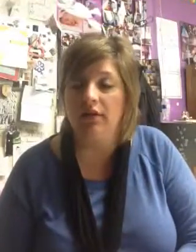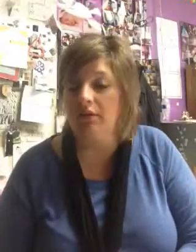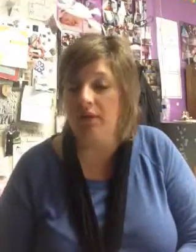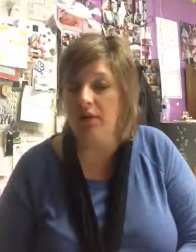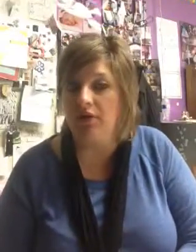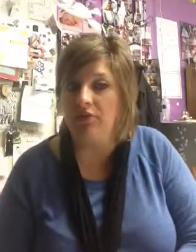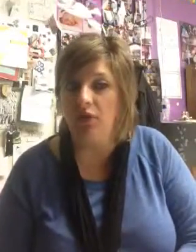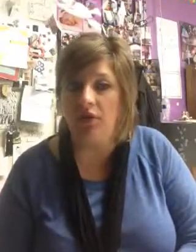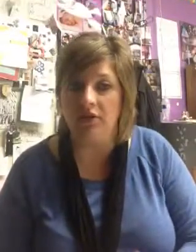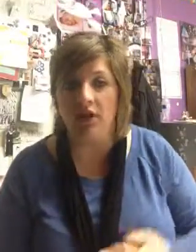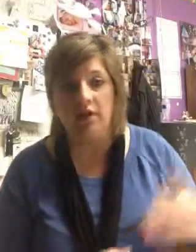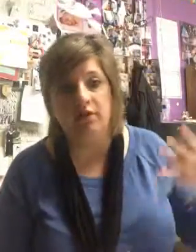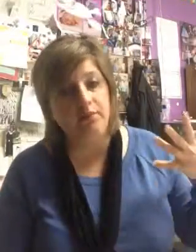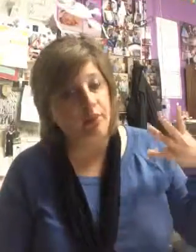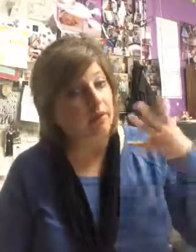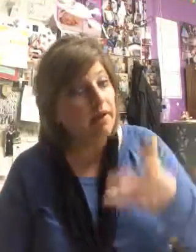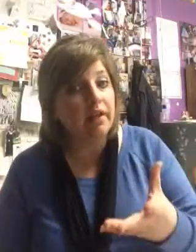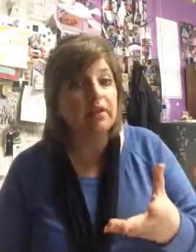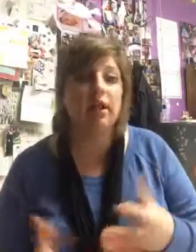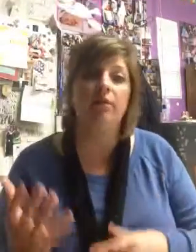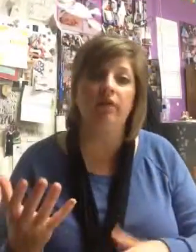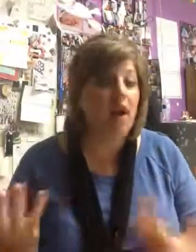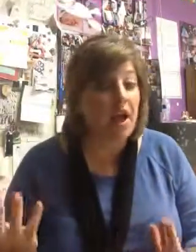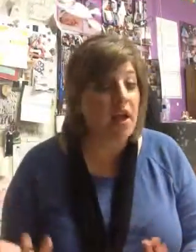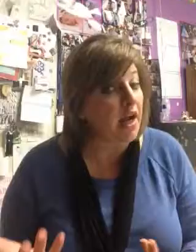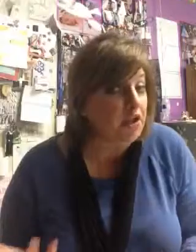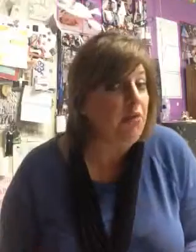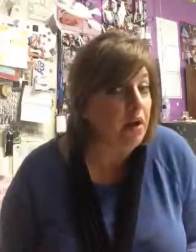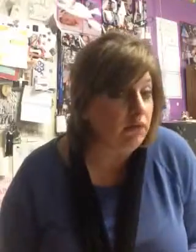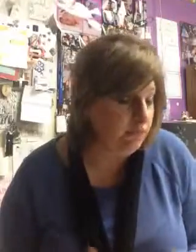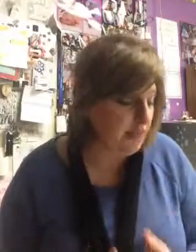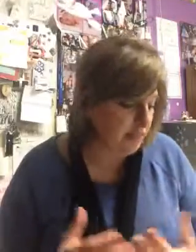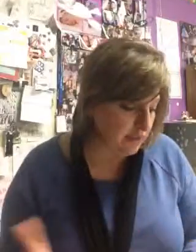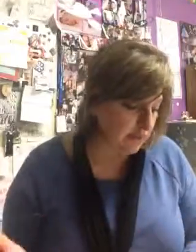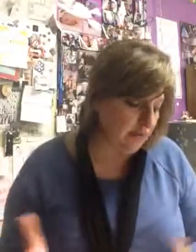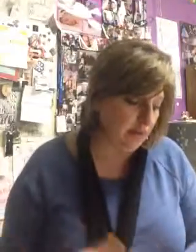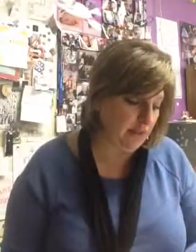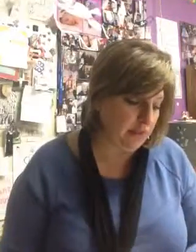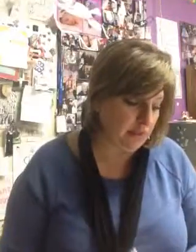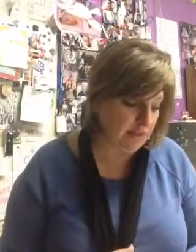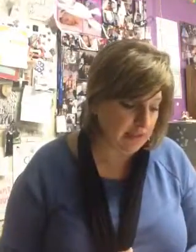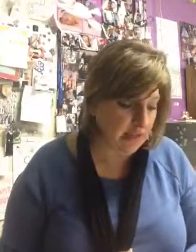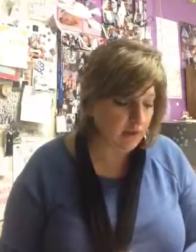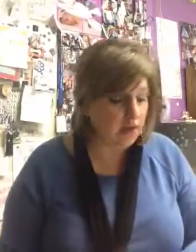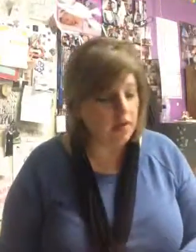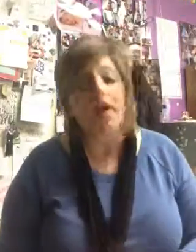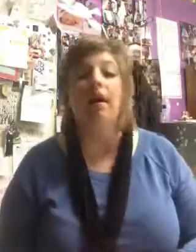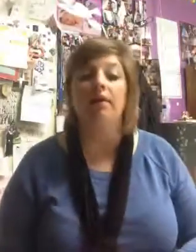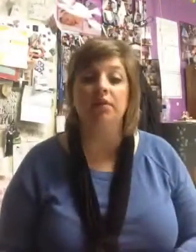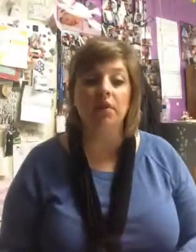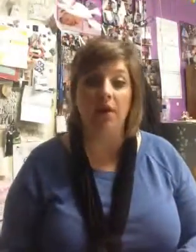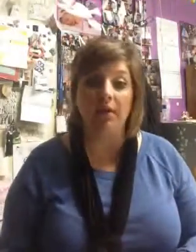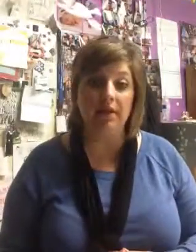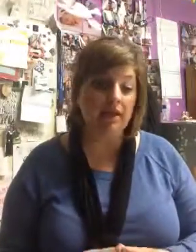And maybe there's a lot of Puerto Ricans that come over. I don't know, but that's what I'm gonna say. So I'm gonna